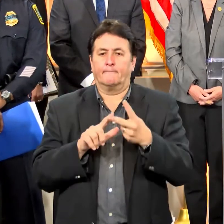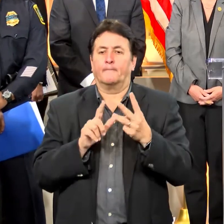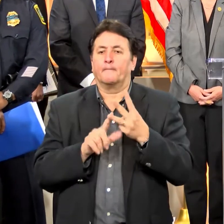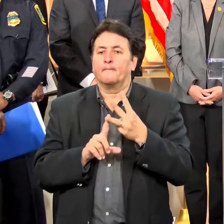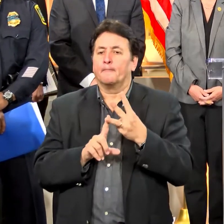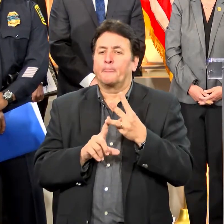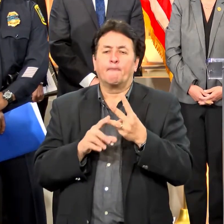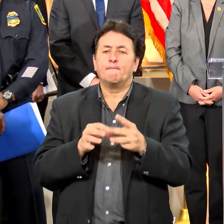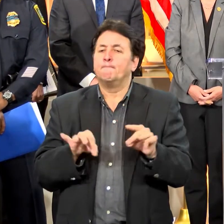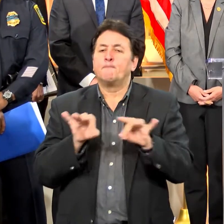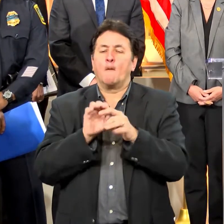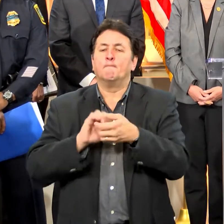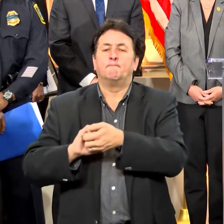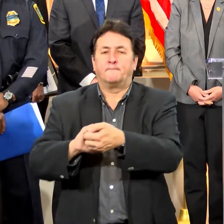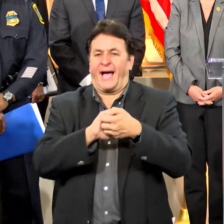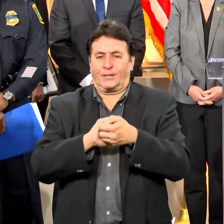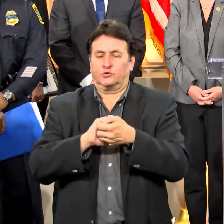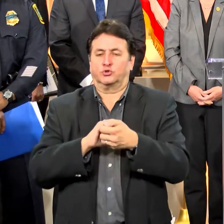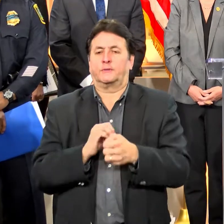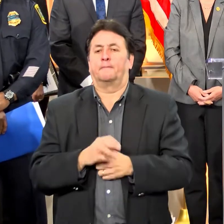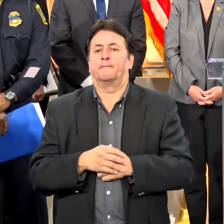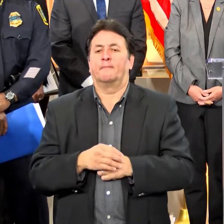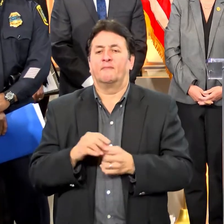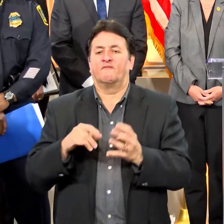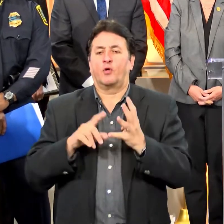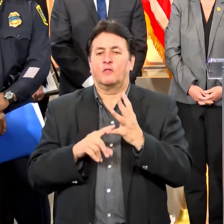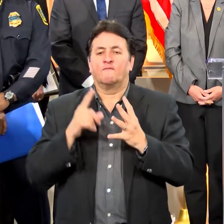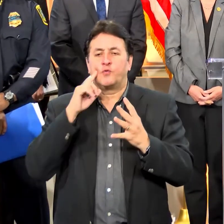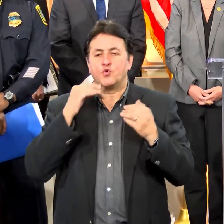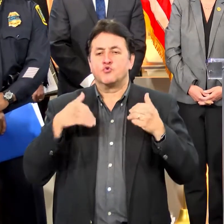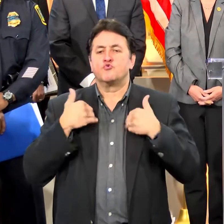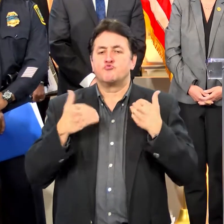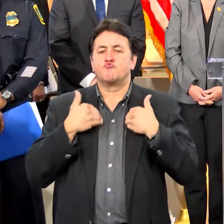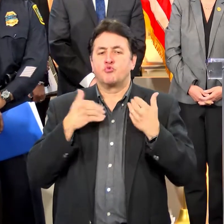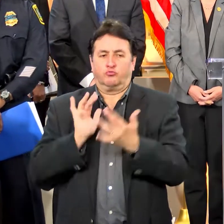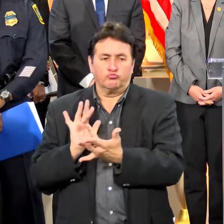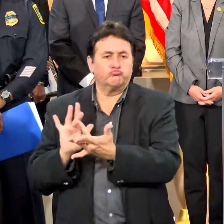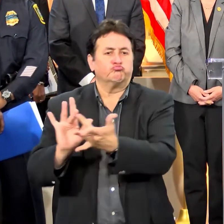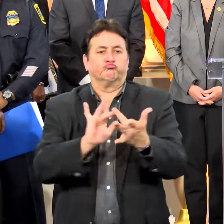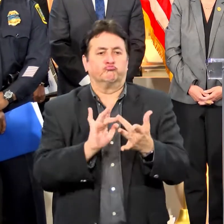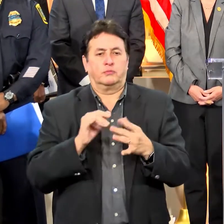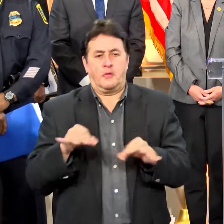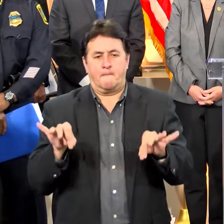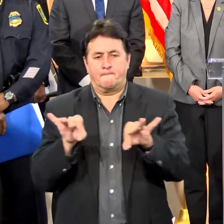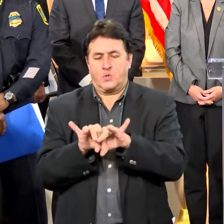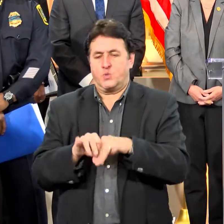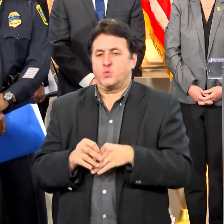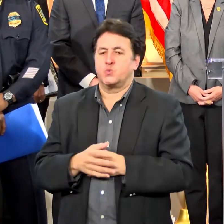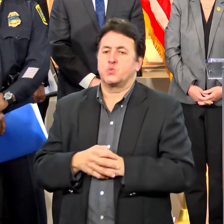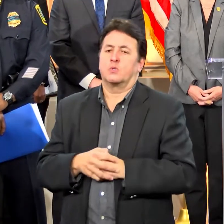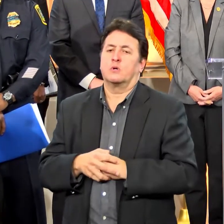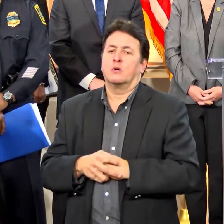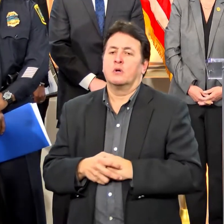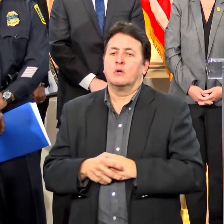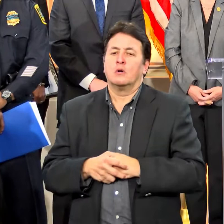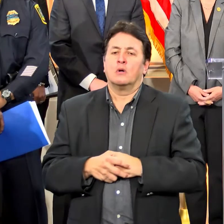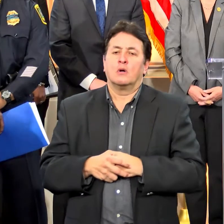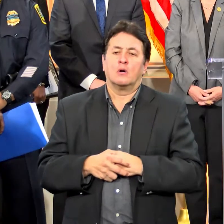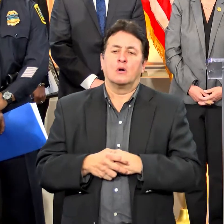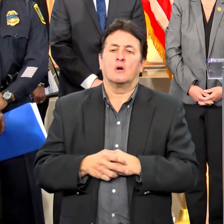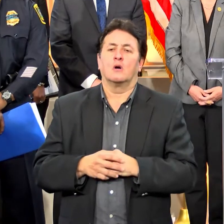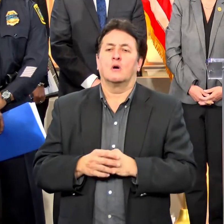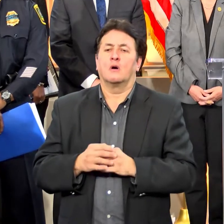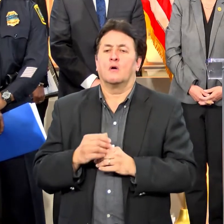youth outreach opportunities. One Safe Houston is a comprehensive violence reduction initiative that links